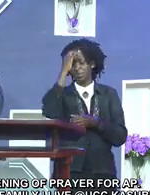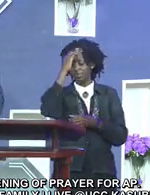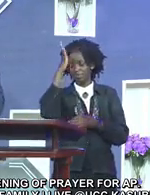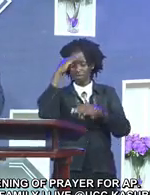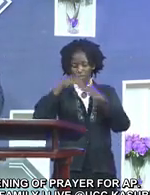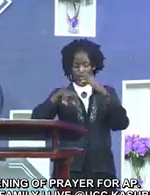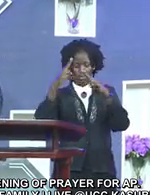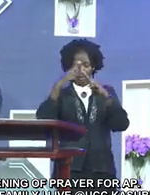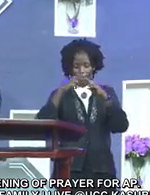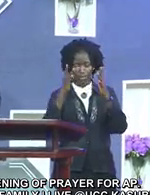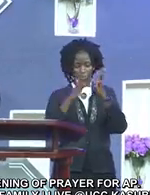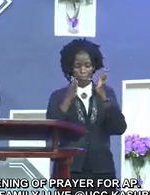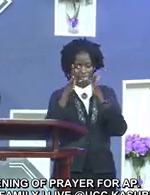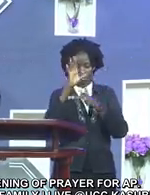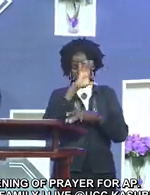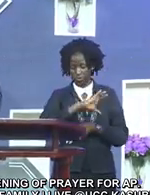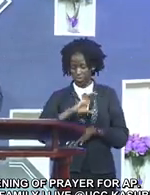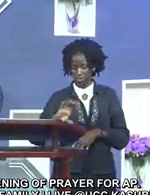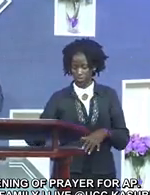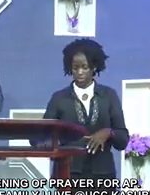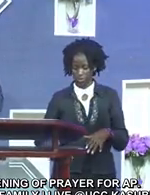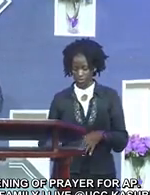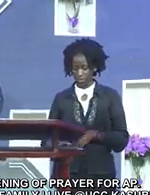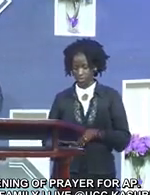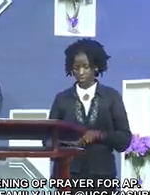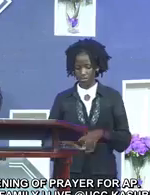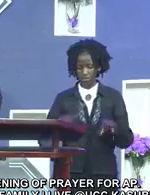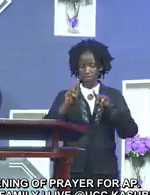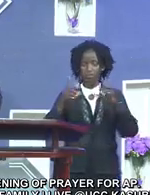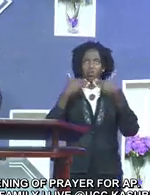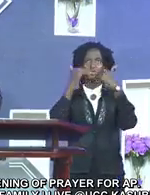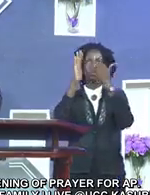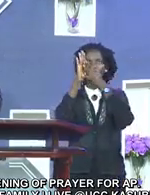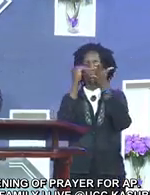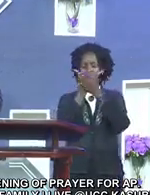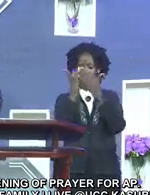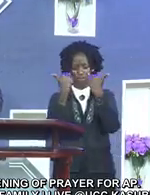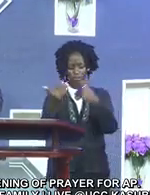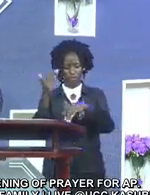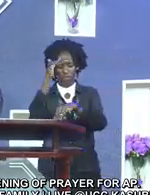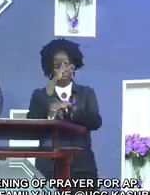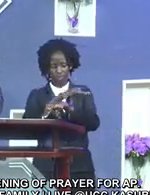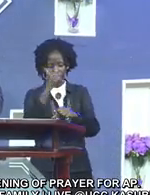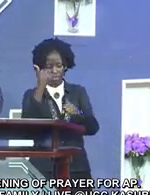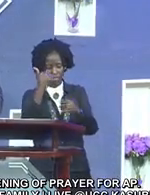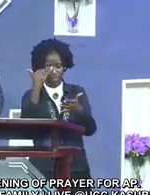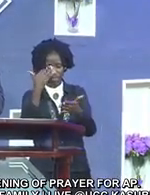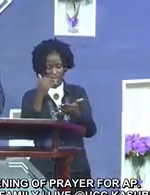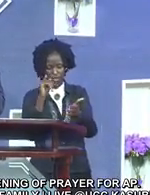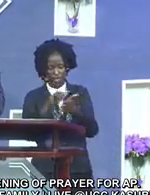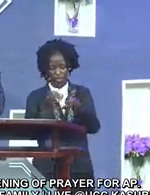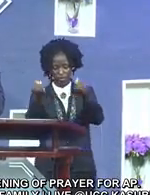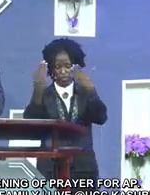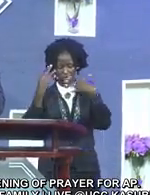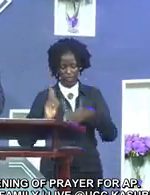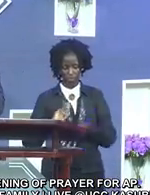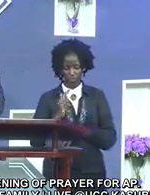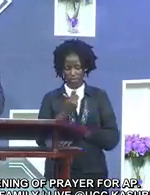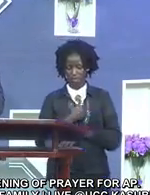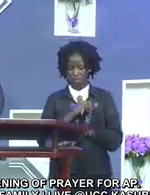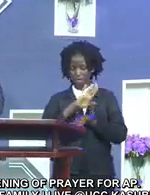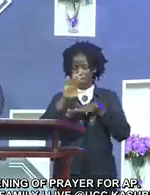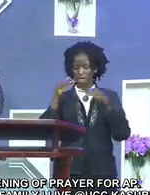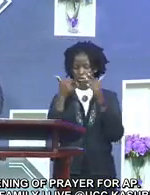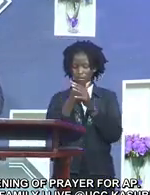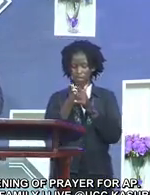mu linnya lya Kristo Yesu. Father, in the name of Jesus Christ. Tukwebaza olw'akawungeezi kano k'otuwadde. We thank you for this evening given to us. Ne byonna